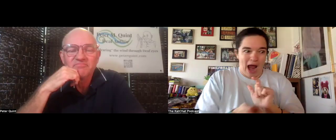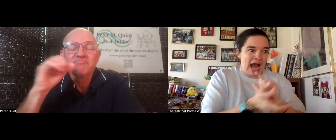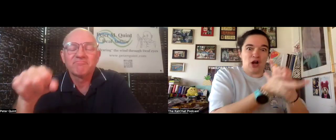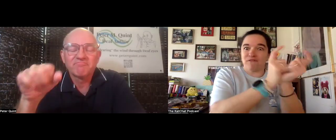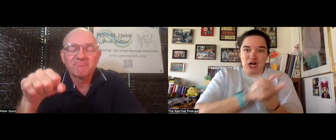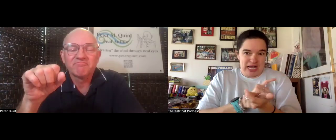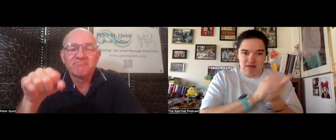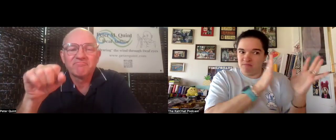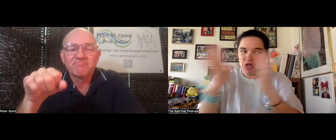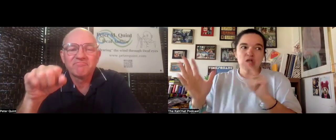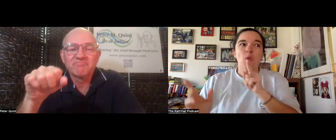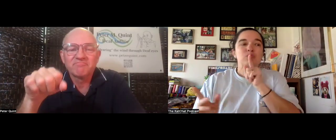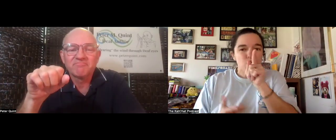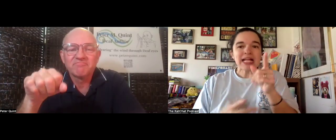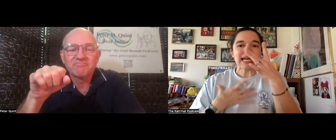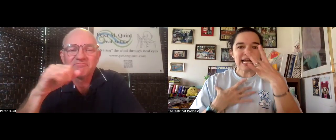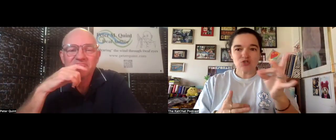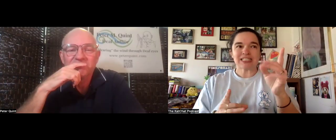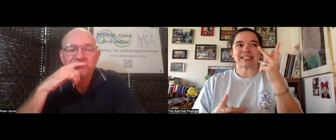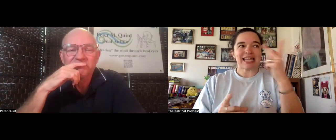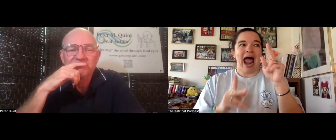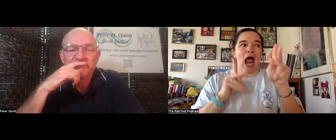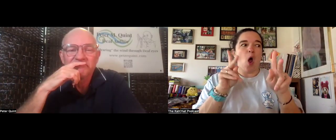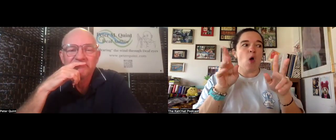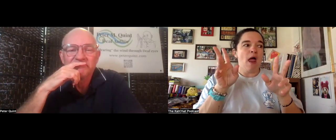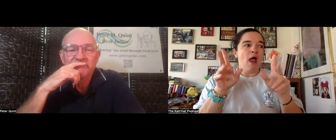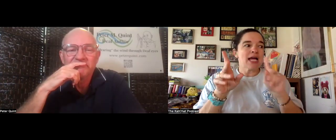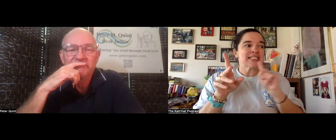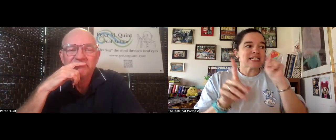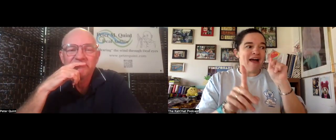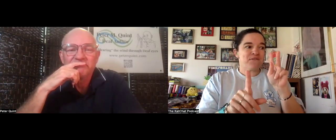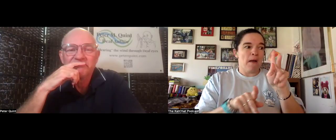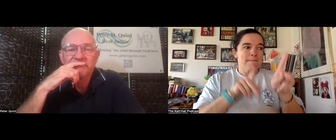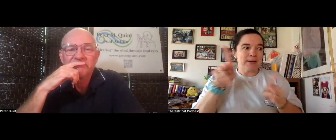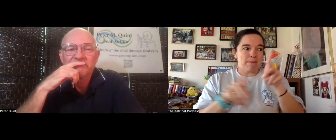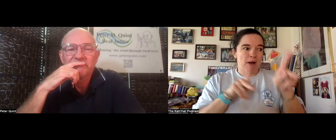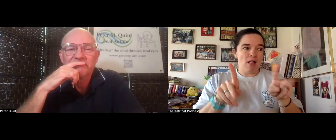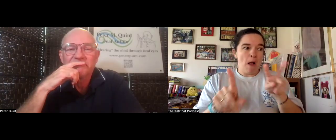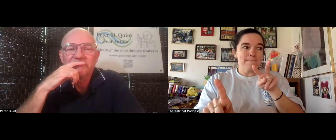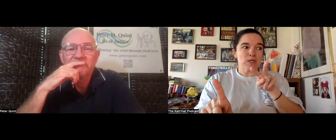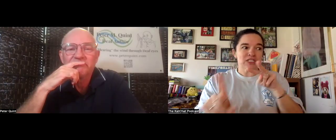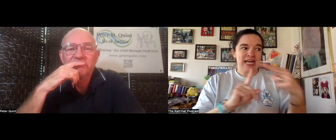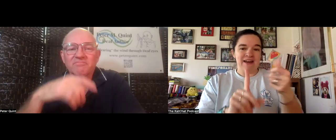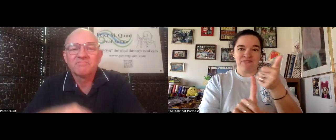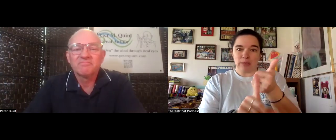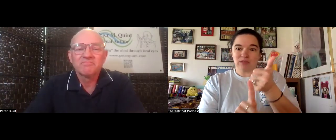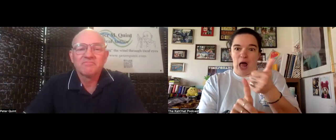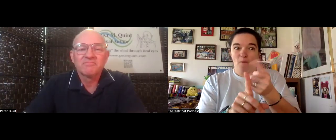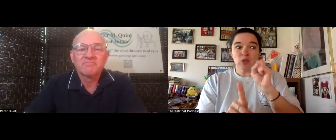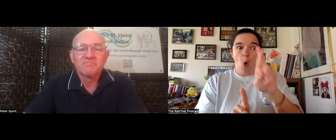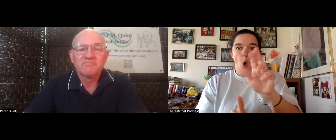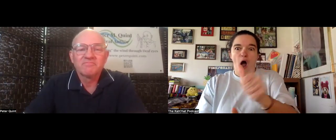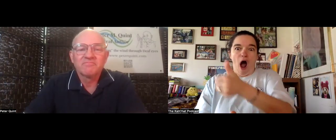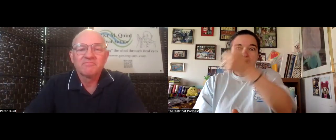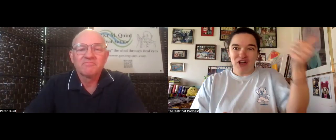me. So I prepared and so I was really interested to see how that people perceive